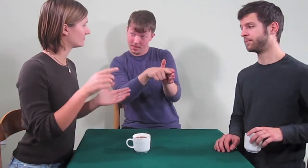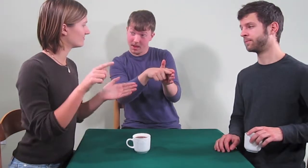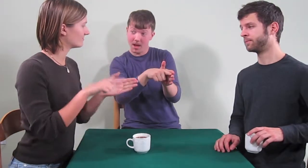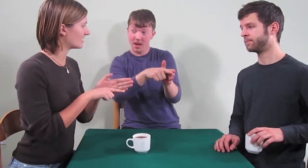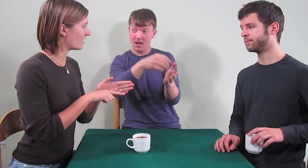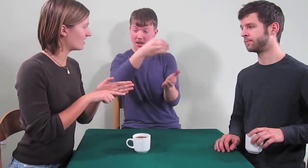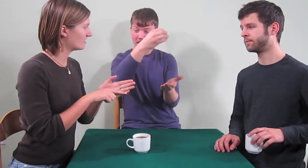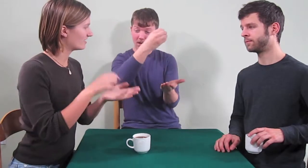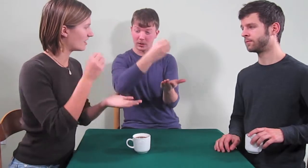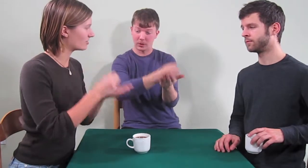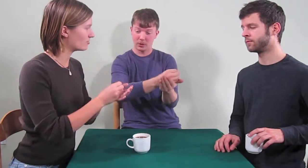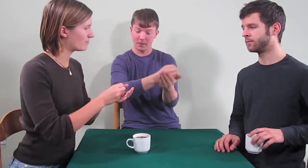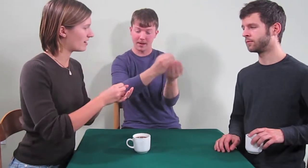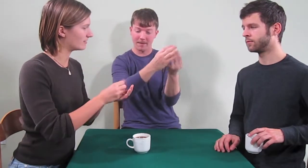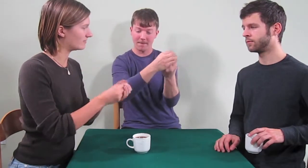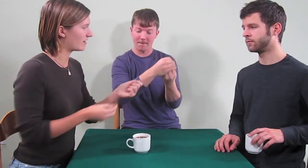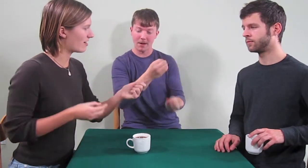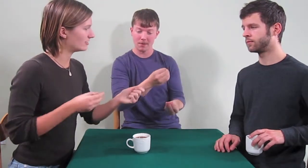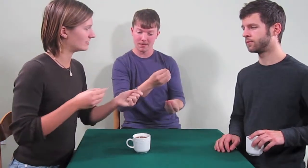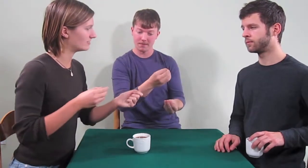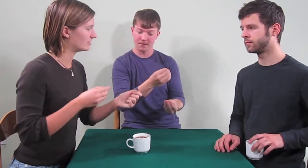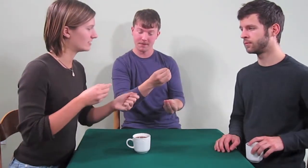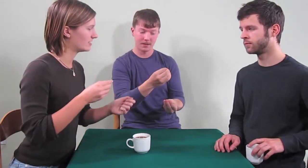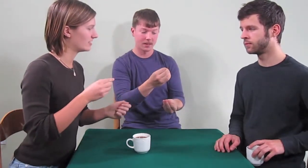Tá an cúpán fáilimh